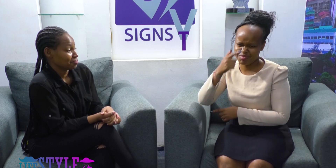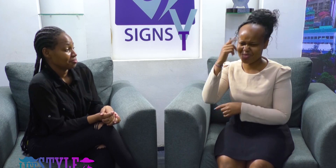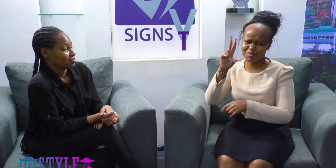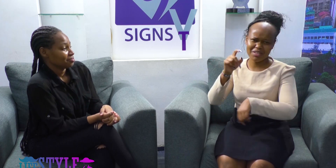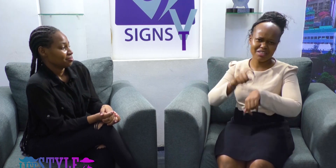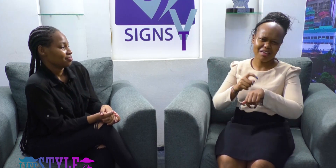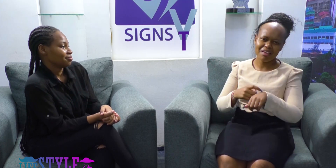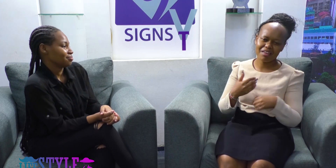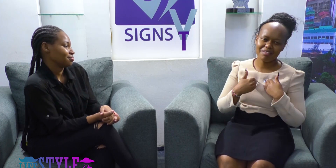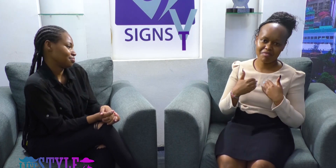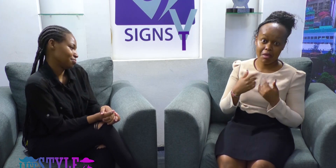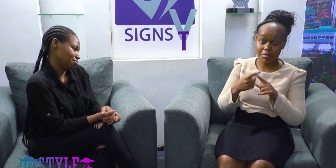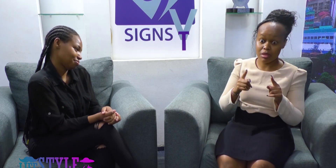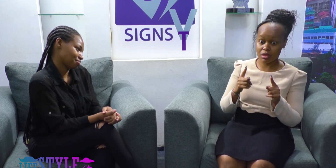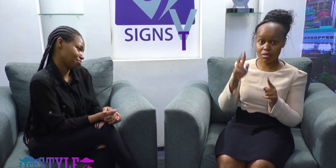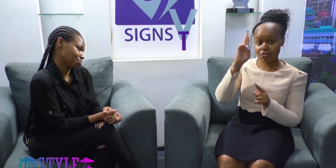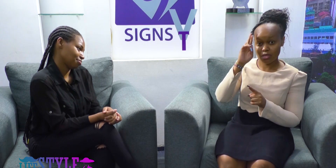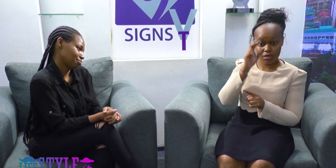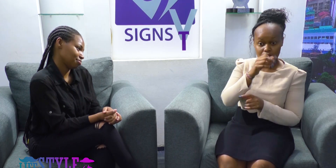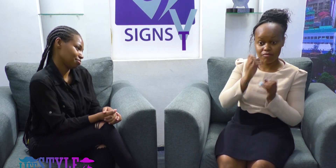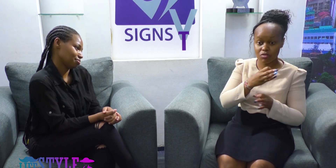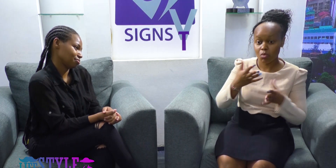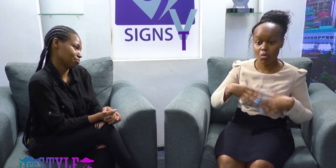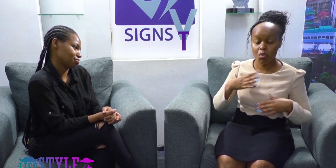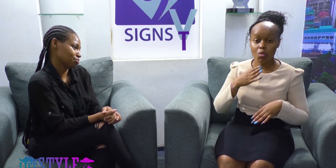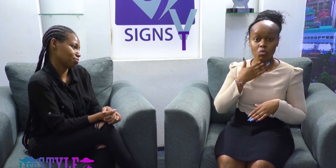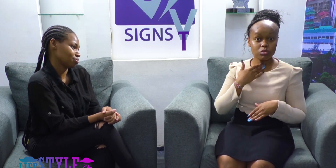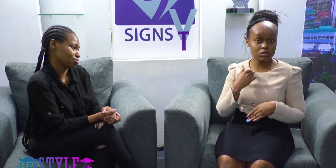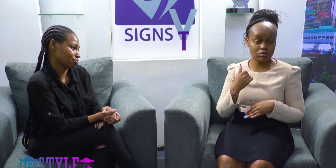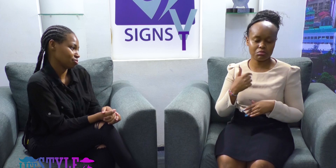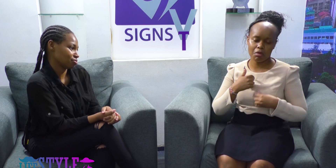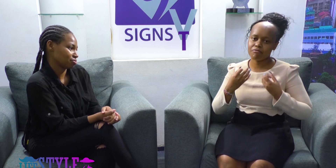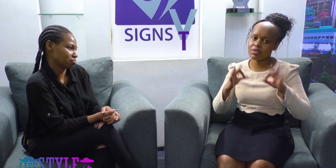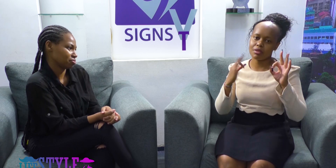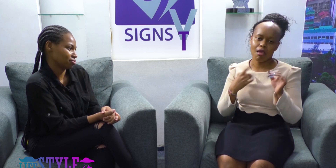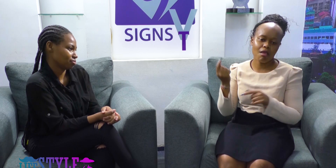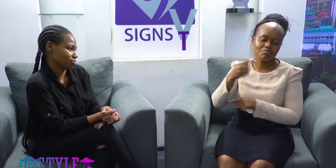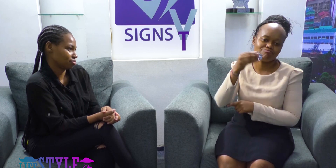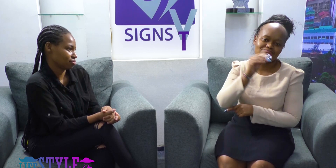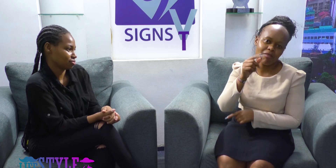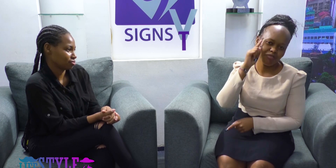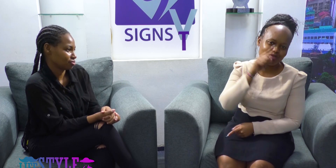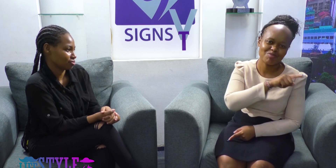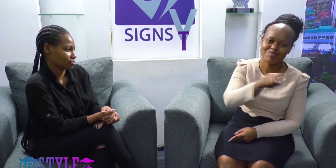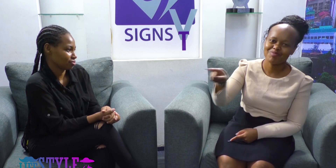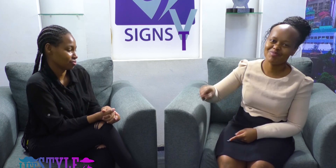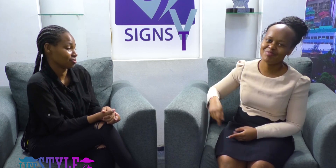makeup has gone down, but my interest in the TV has improved.